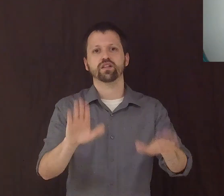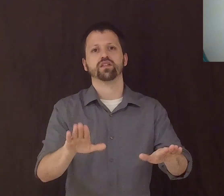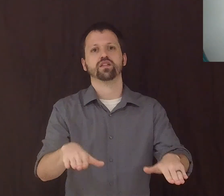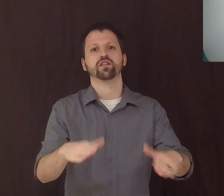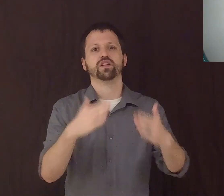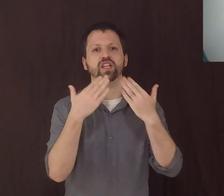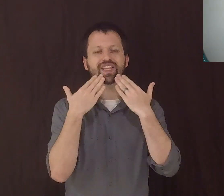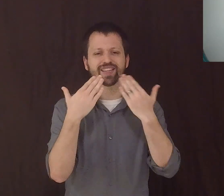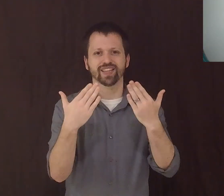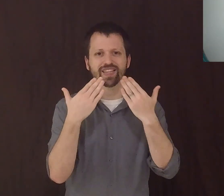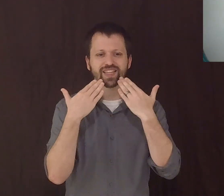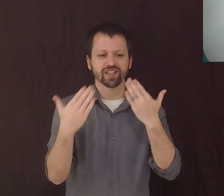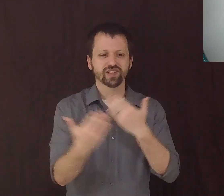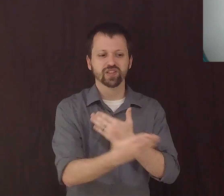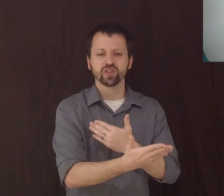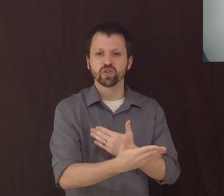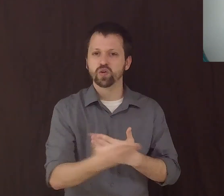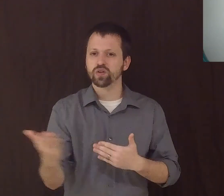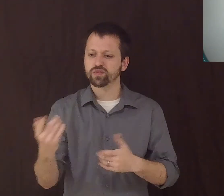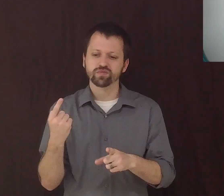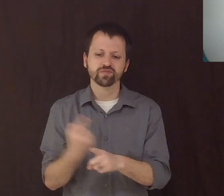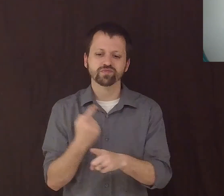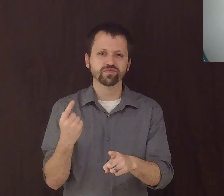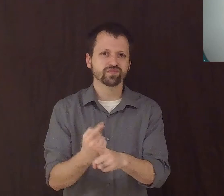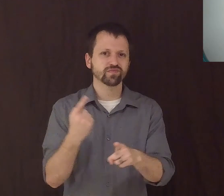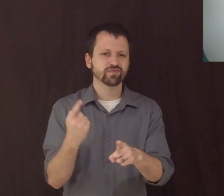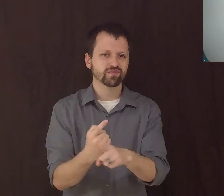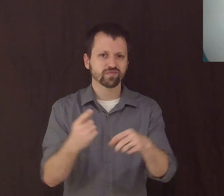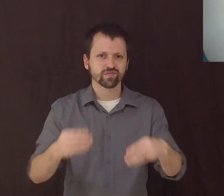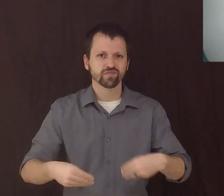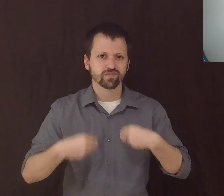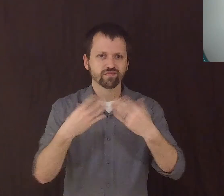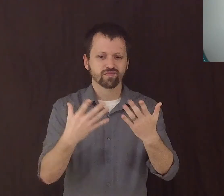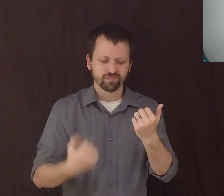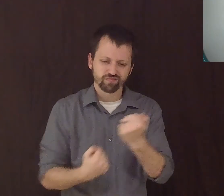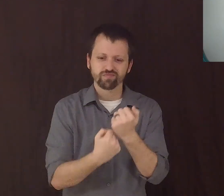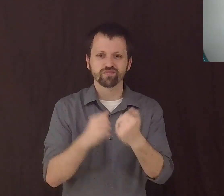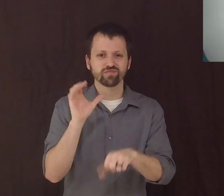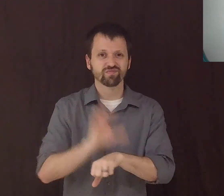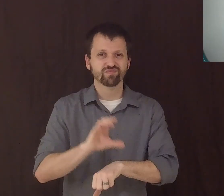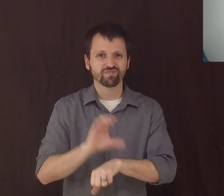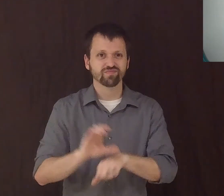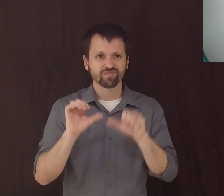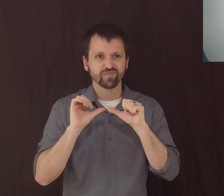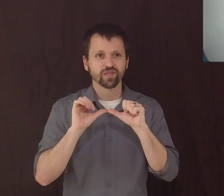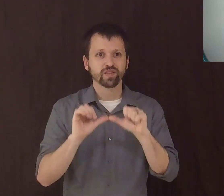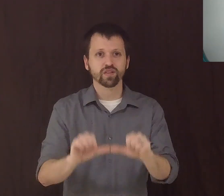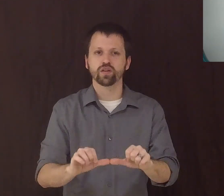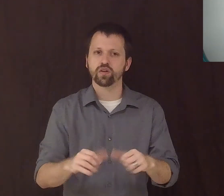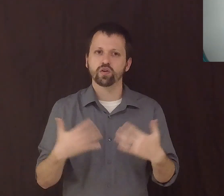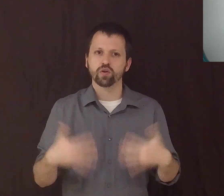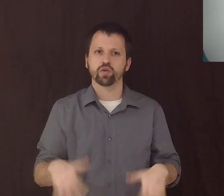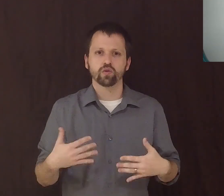appreciate so much the generosity of all of you and how so many of you are giving generously to help keep the church strong during this time.